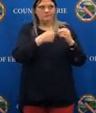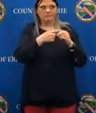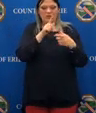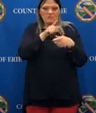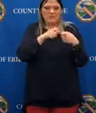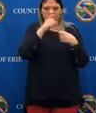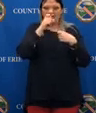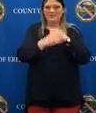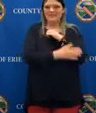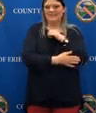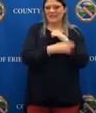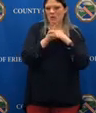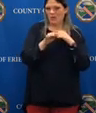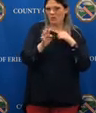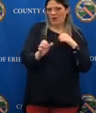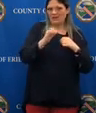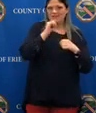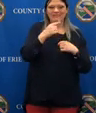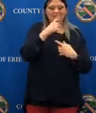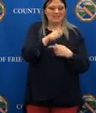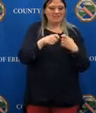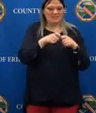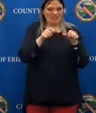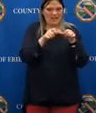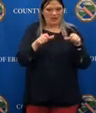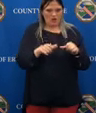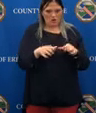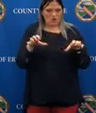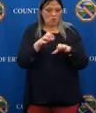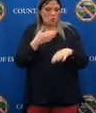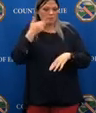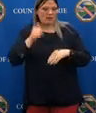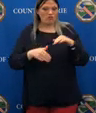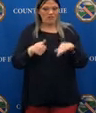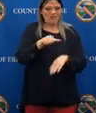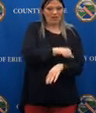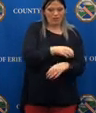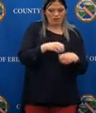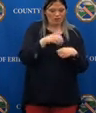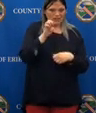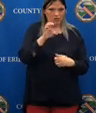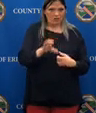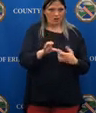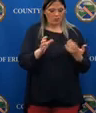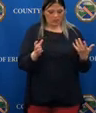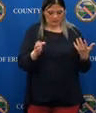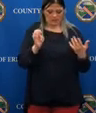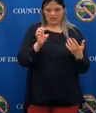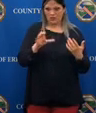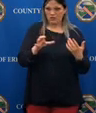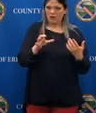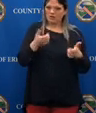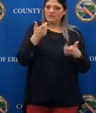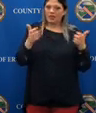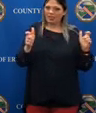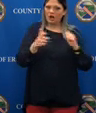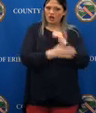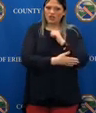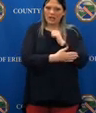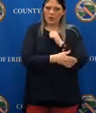countywide. It doesn't tell us if it's particular areas that are doing a better job than others in Erie County. Erie County is a fairly large